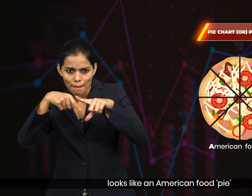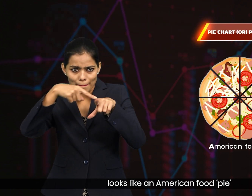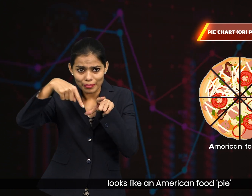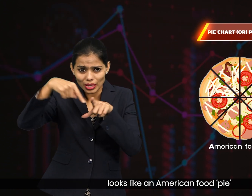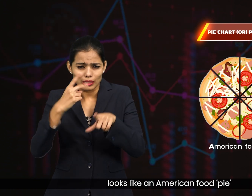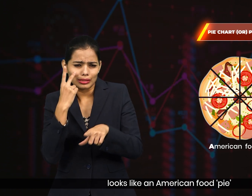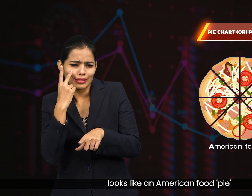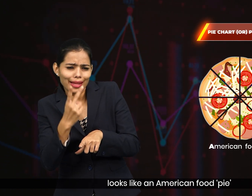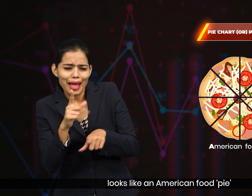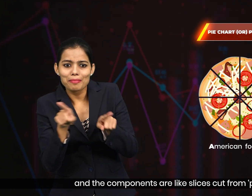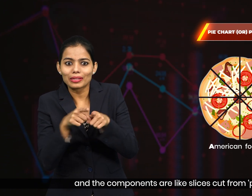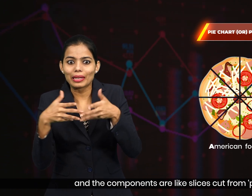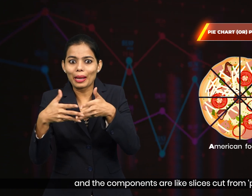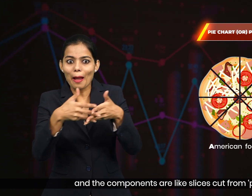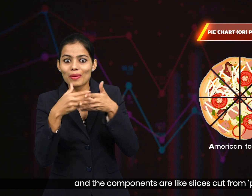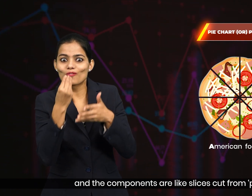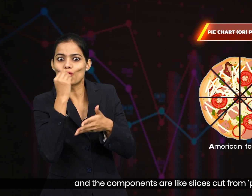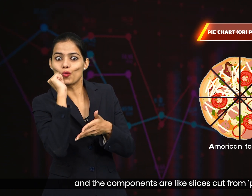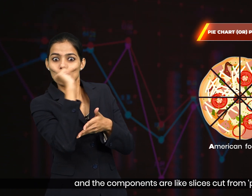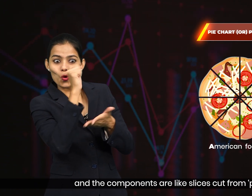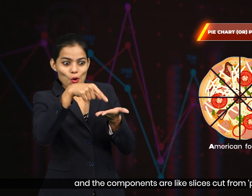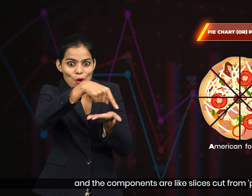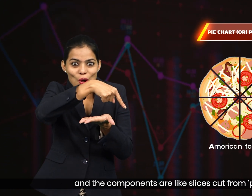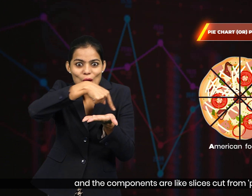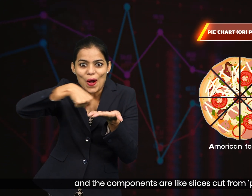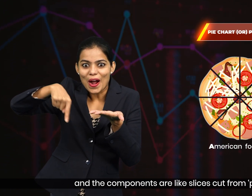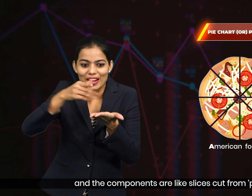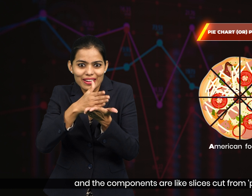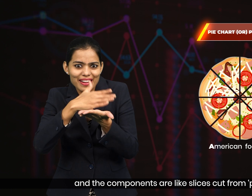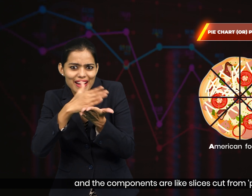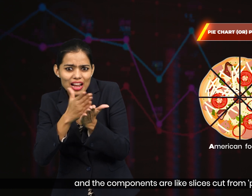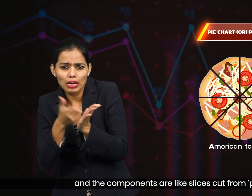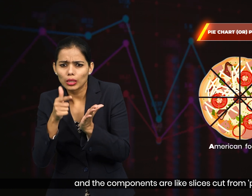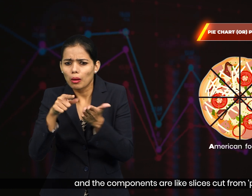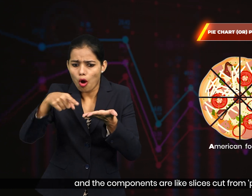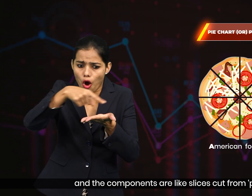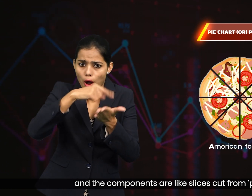pie, and the components are like slices cut from pie.